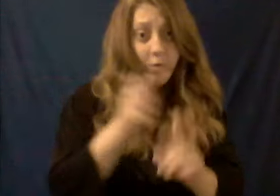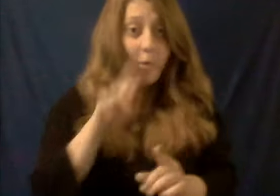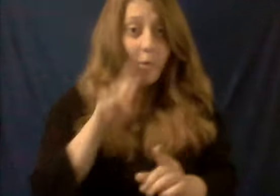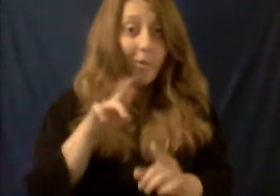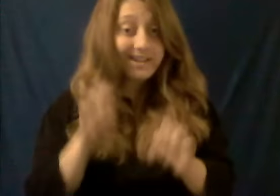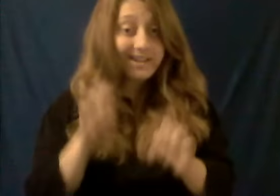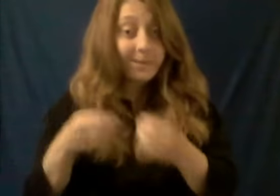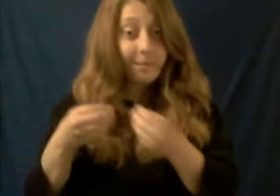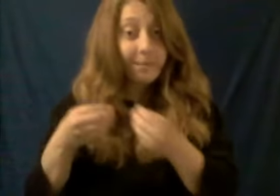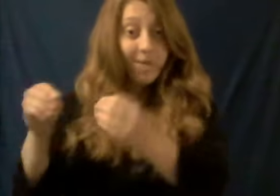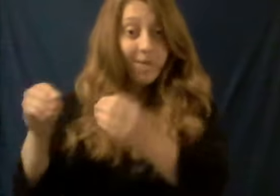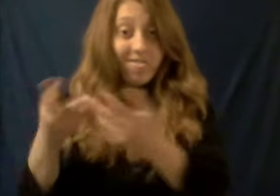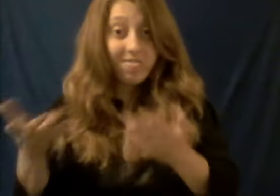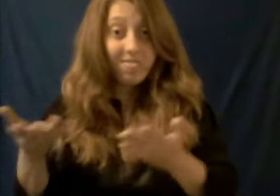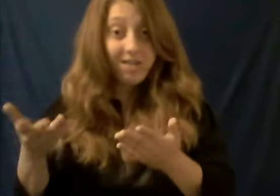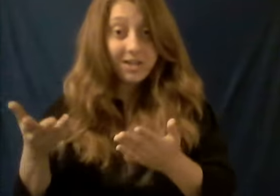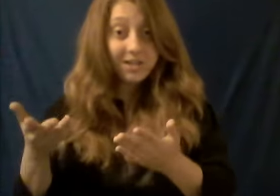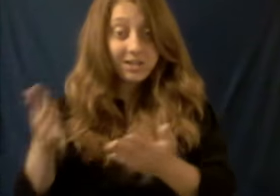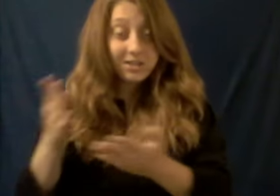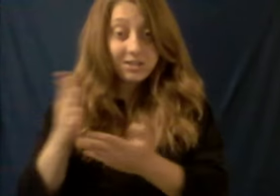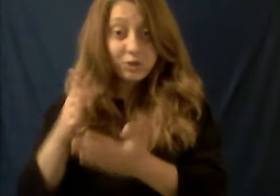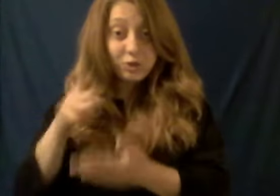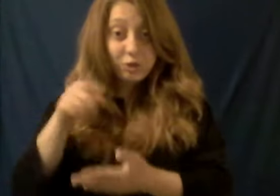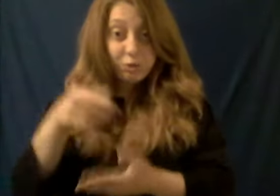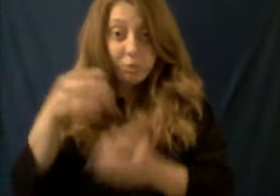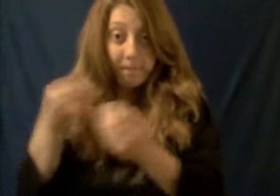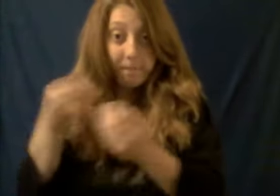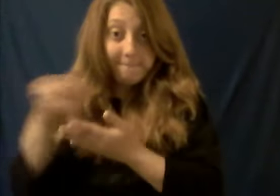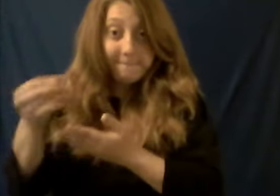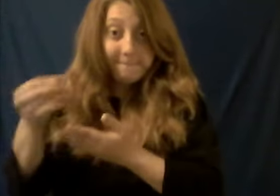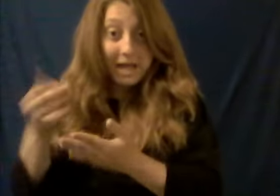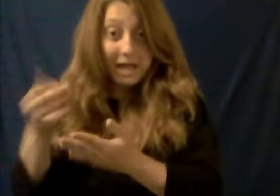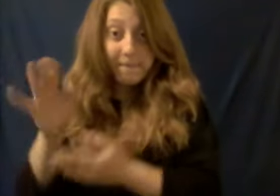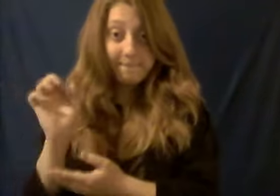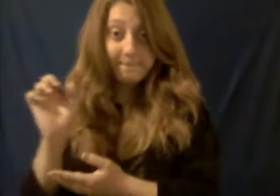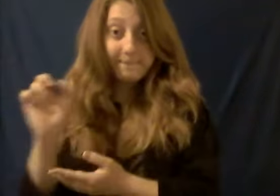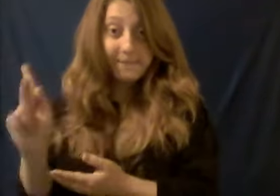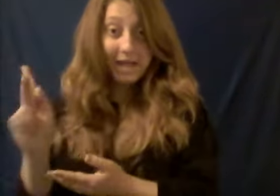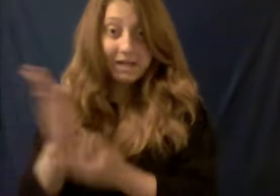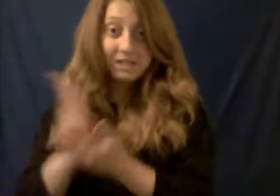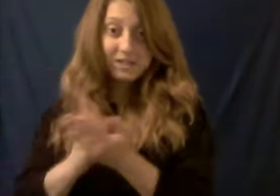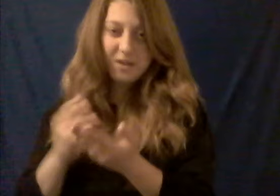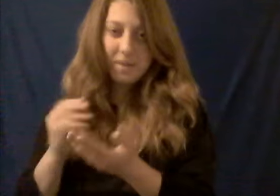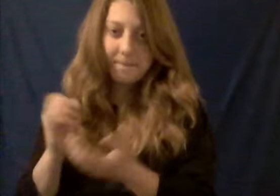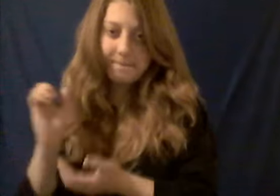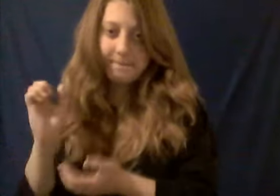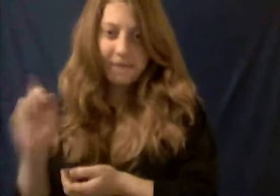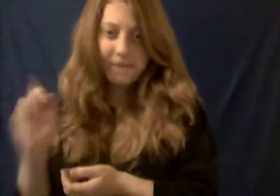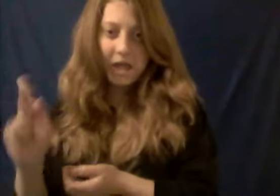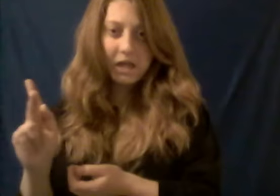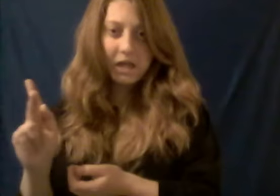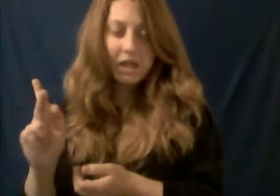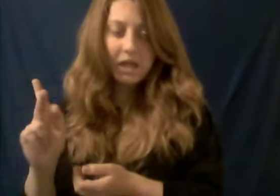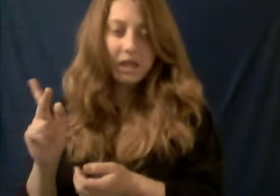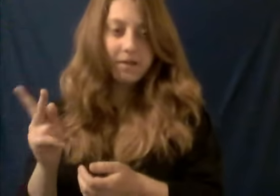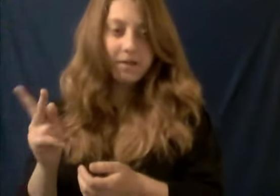remaining, either with the cashier, you can return $20 worth of merchandise, or you can pay that out of your